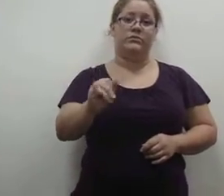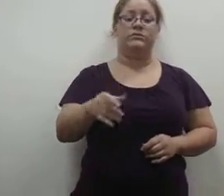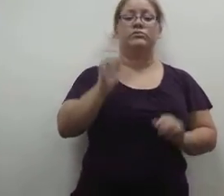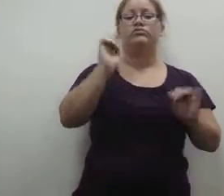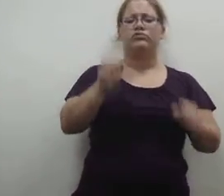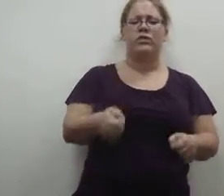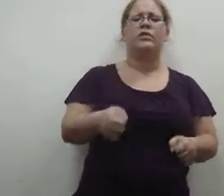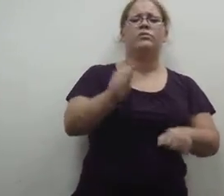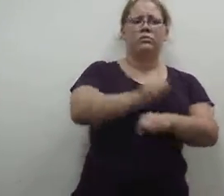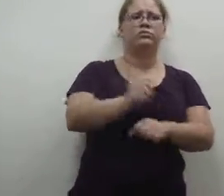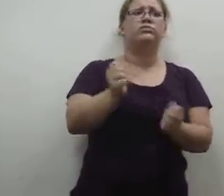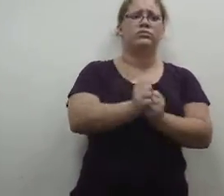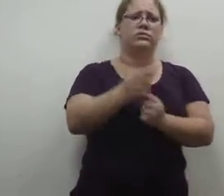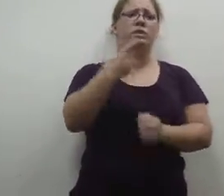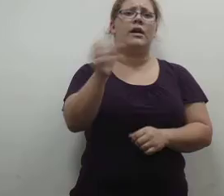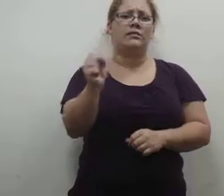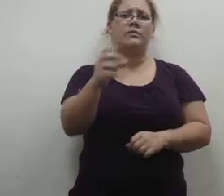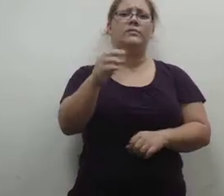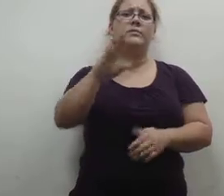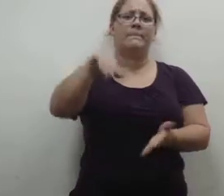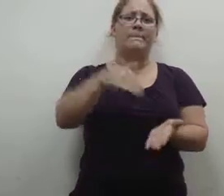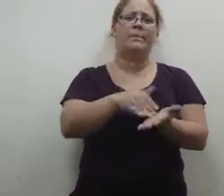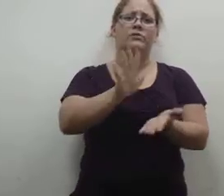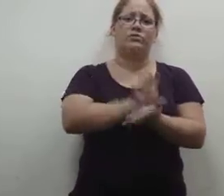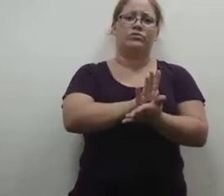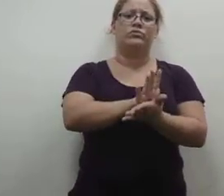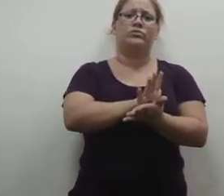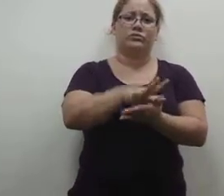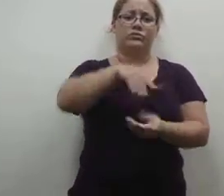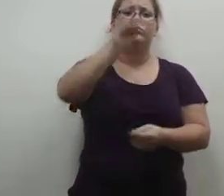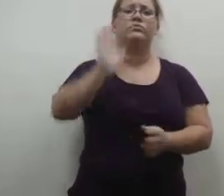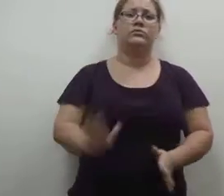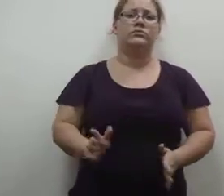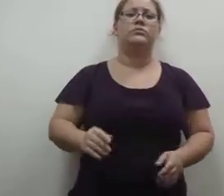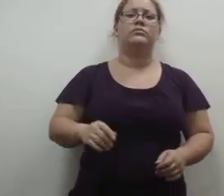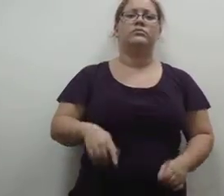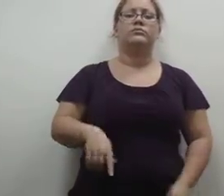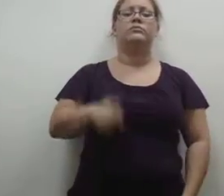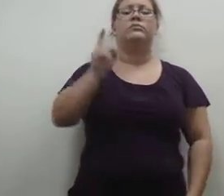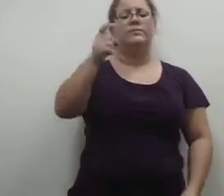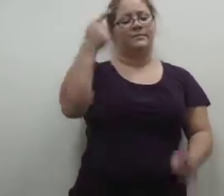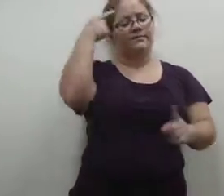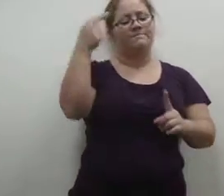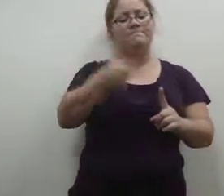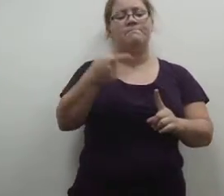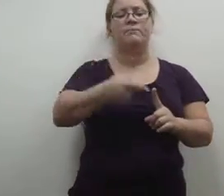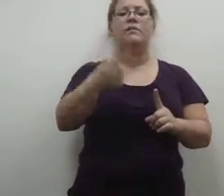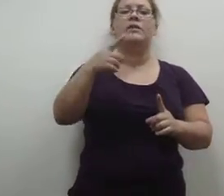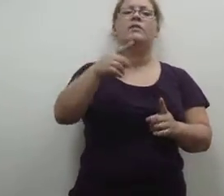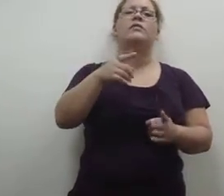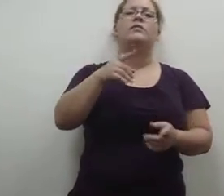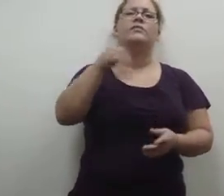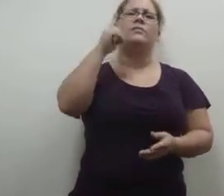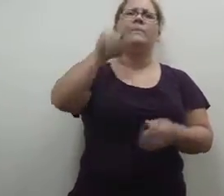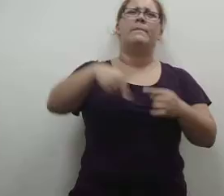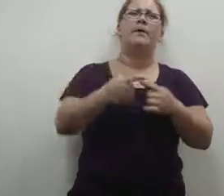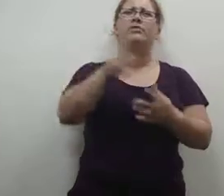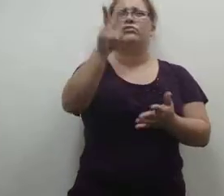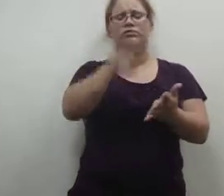students. The key is to think about your reading and writing assignments as something that will involve content, and I